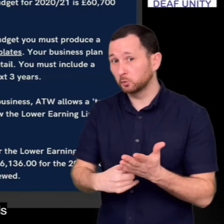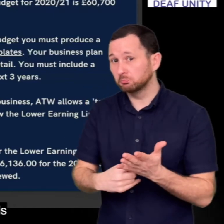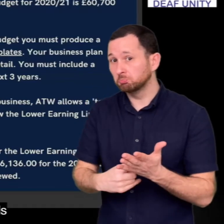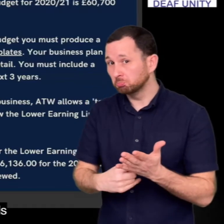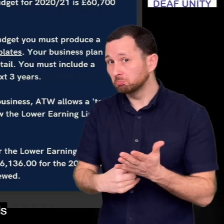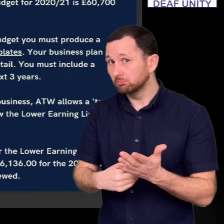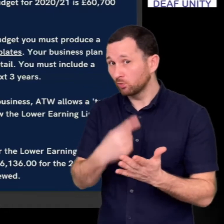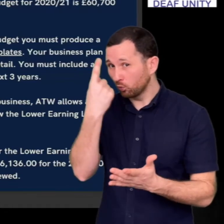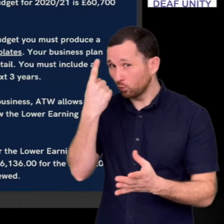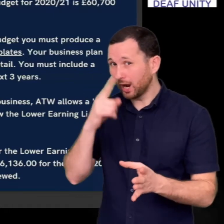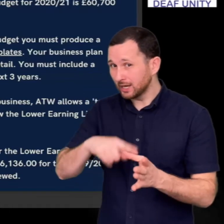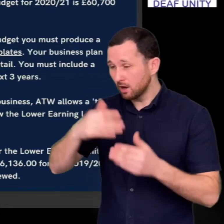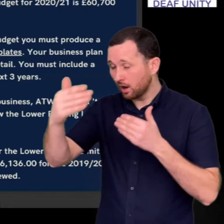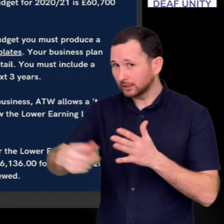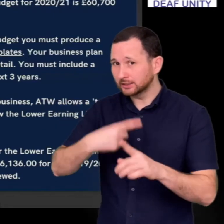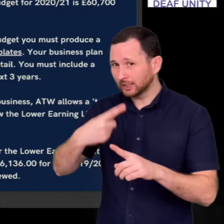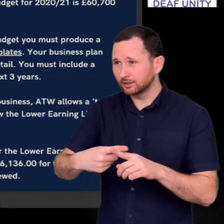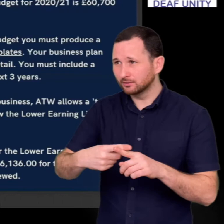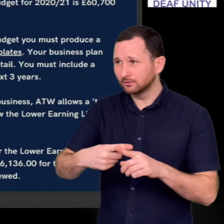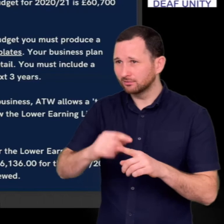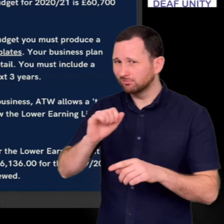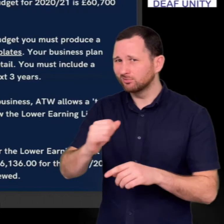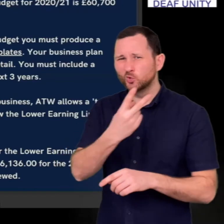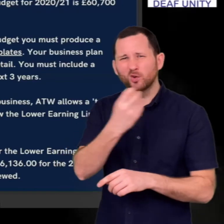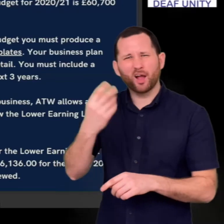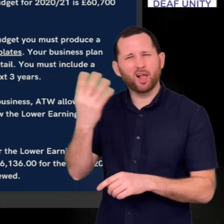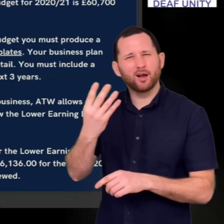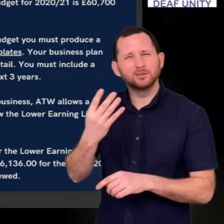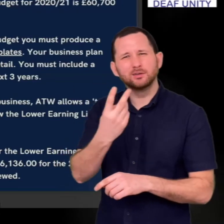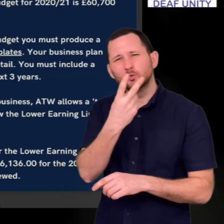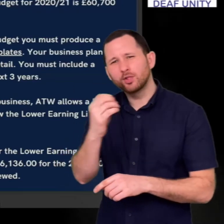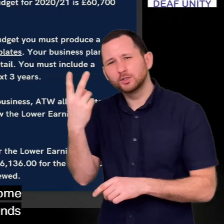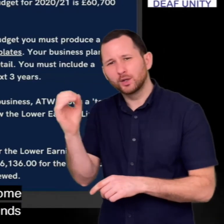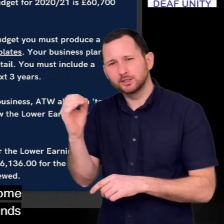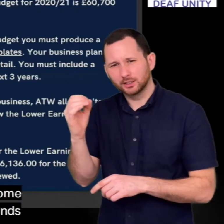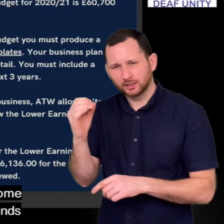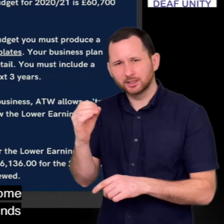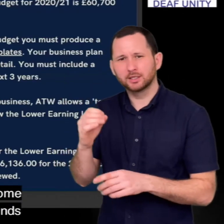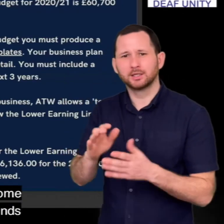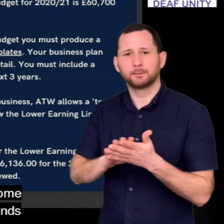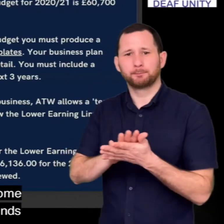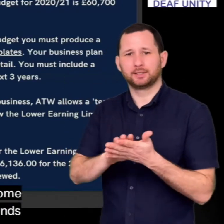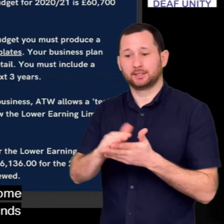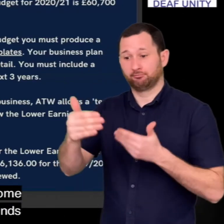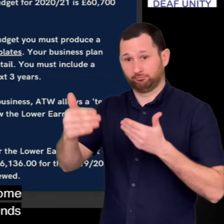£6,136 for a whole tax year. That's 2019 to 2020. So that means your